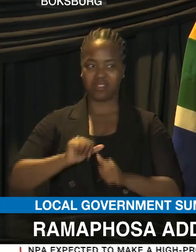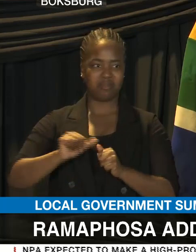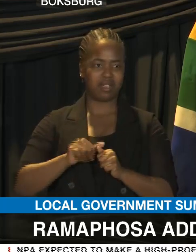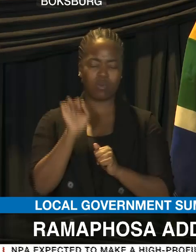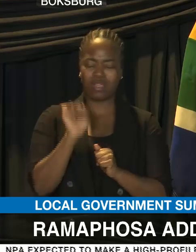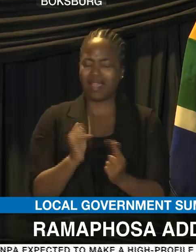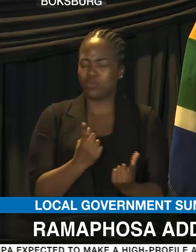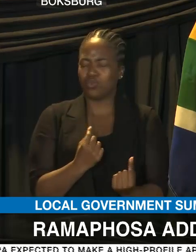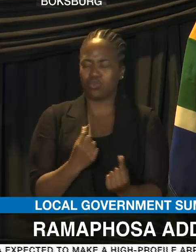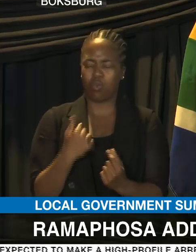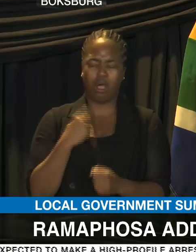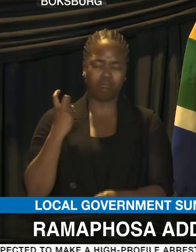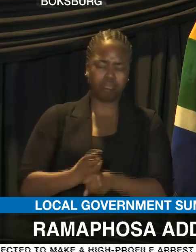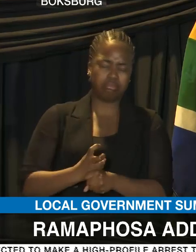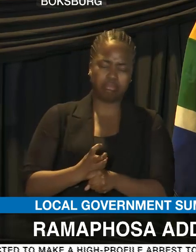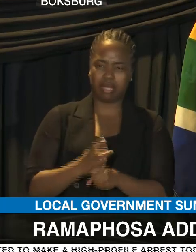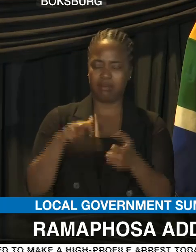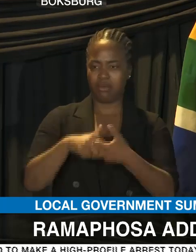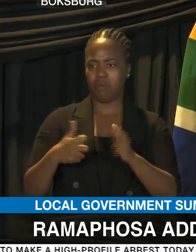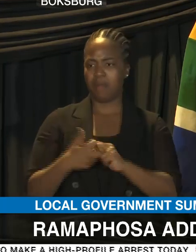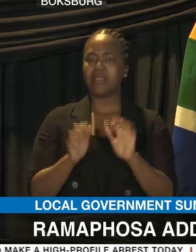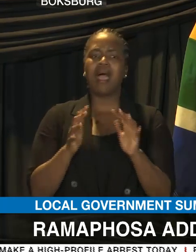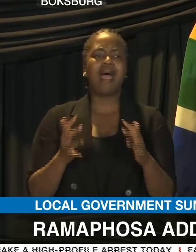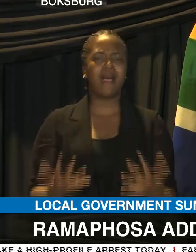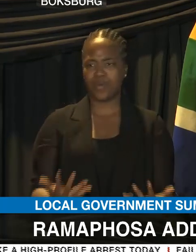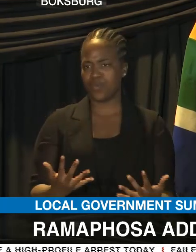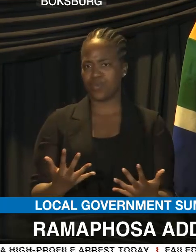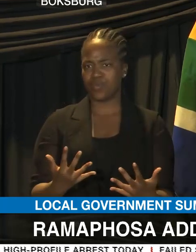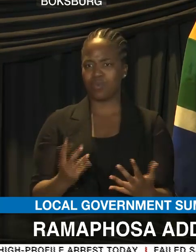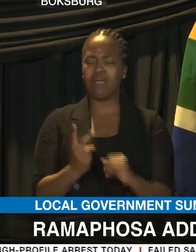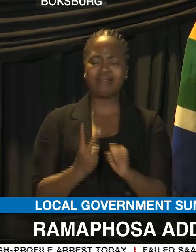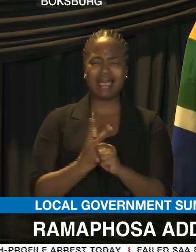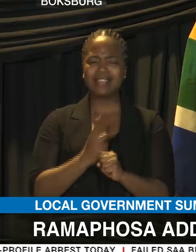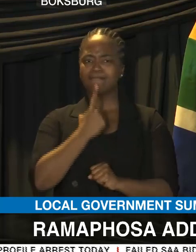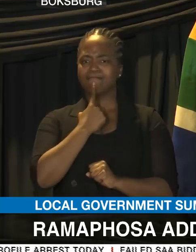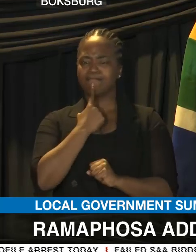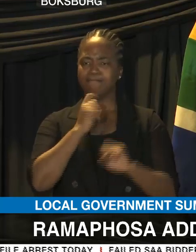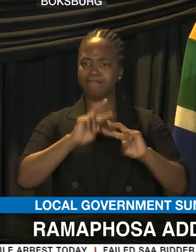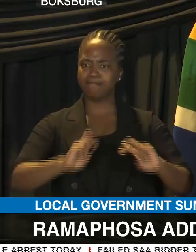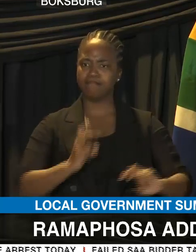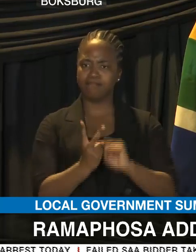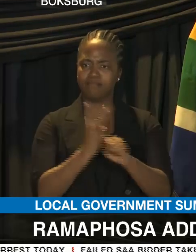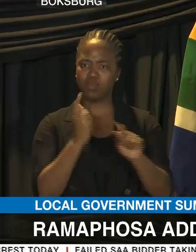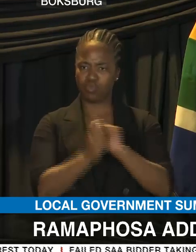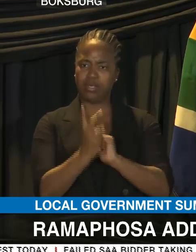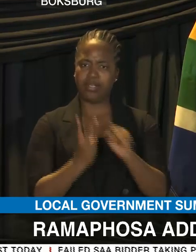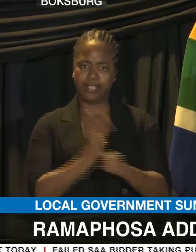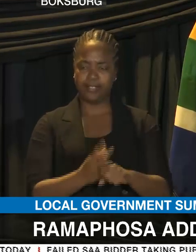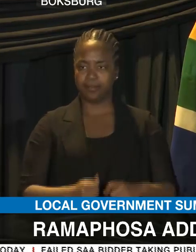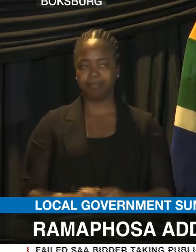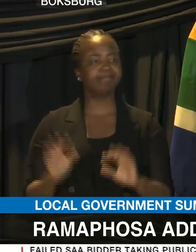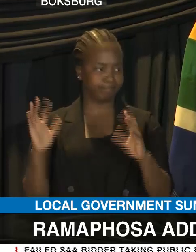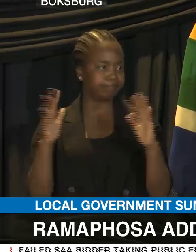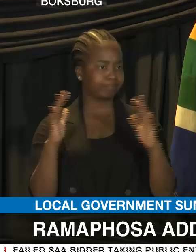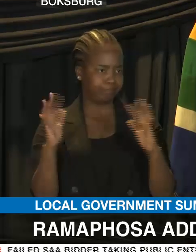this latter issue, the formula, should once again be looked at. So I